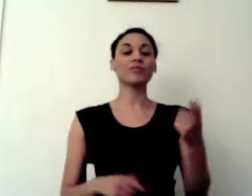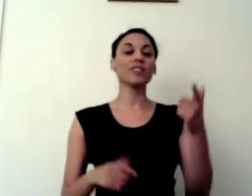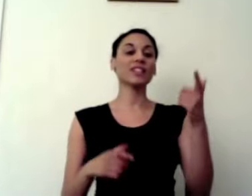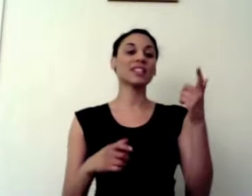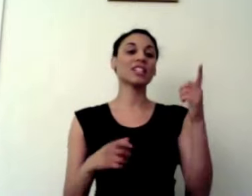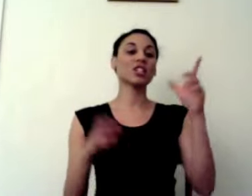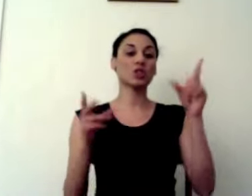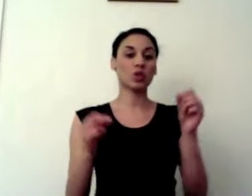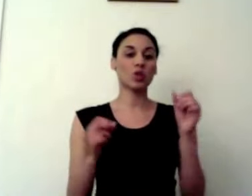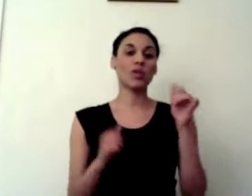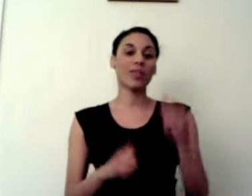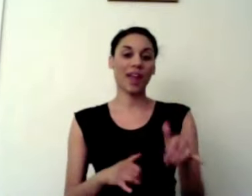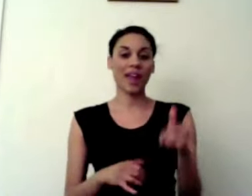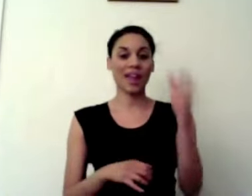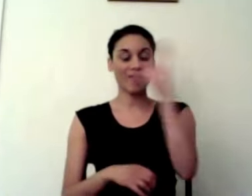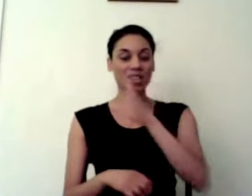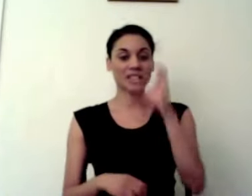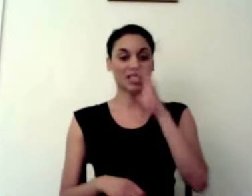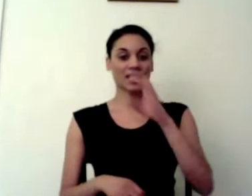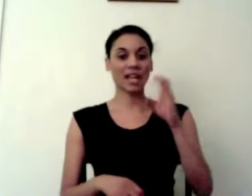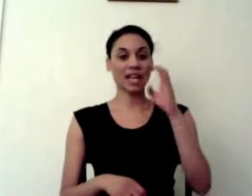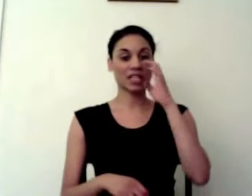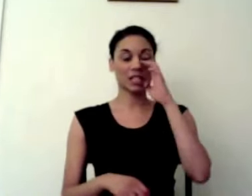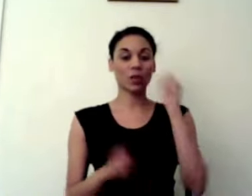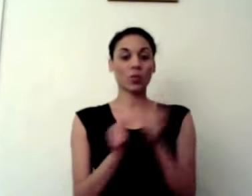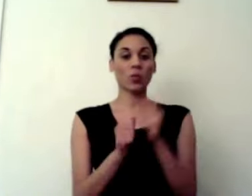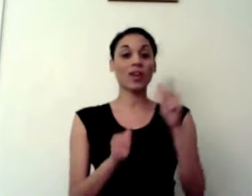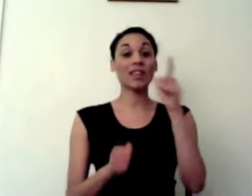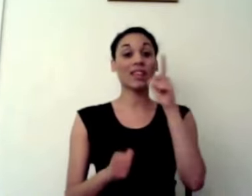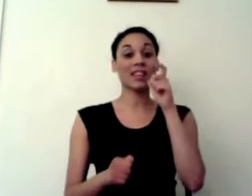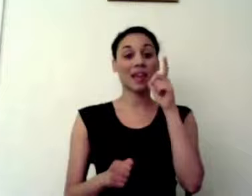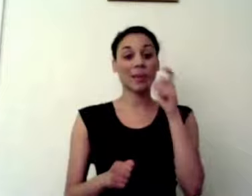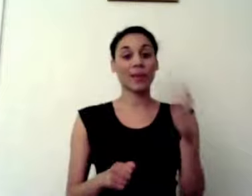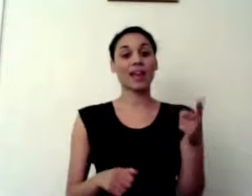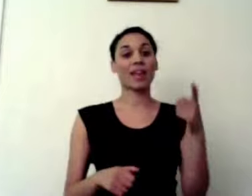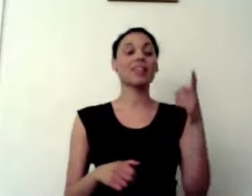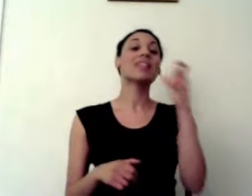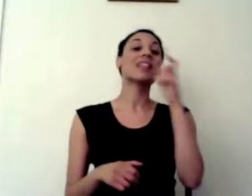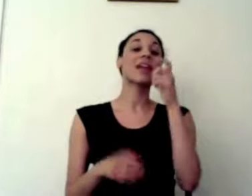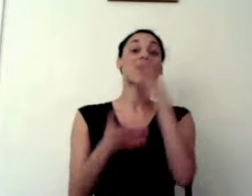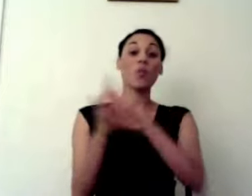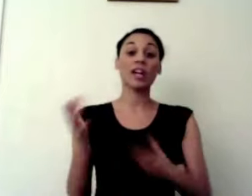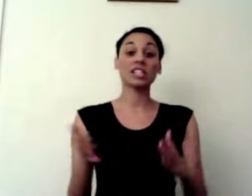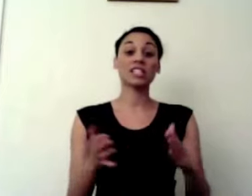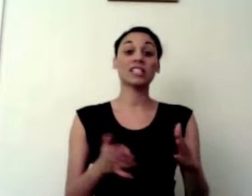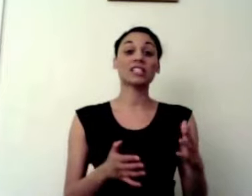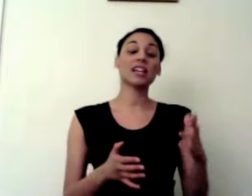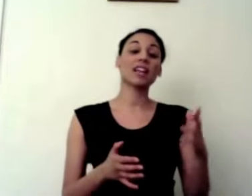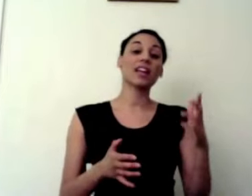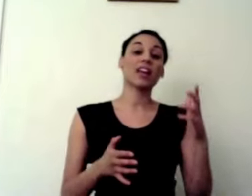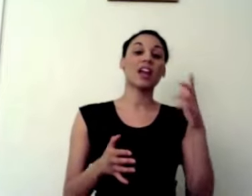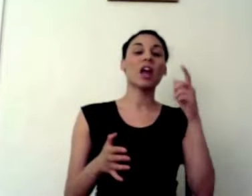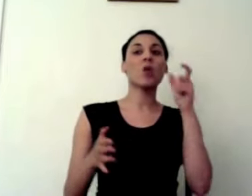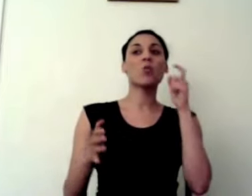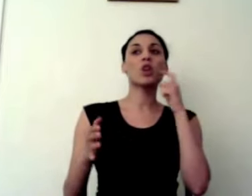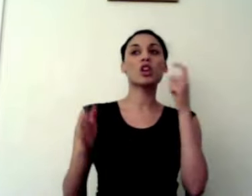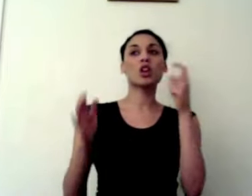we tasted the lemon wedges, and we noticed how in our